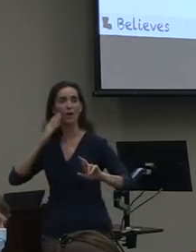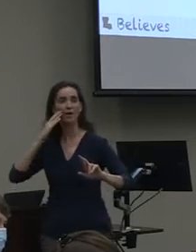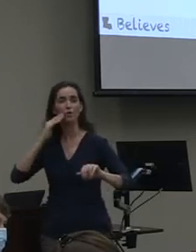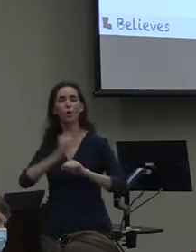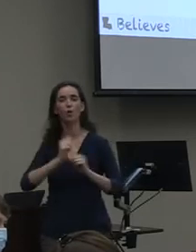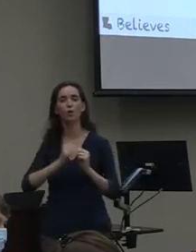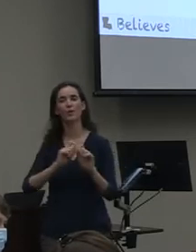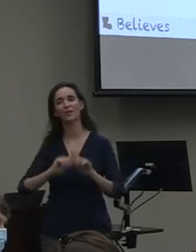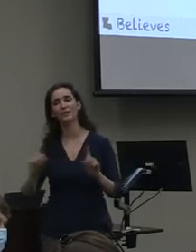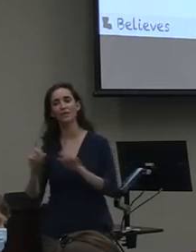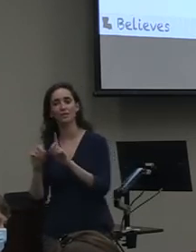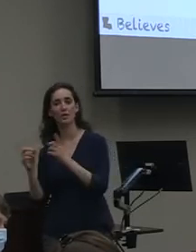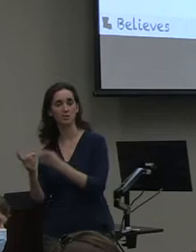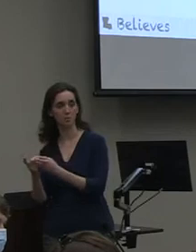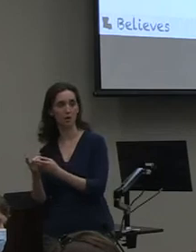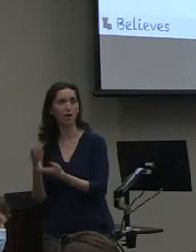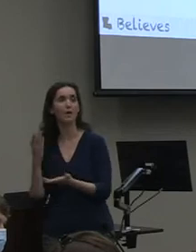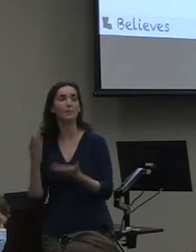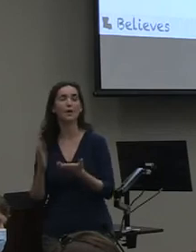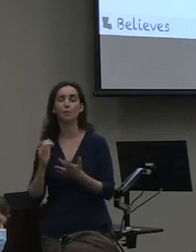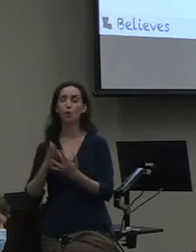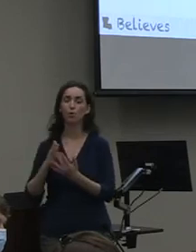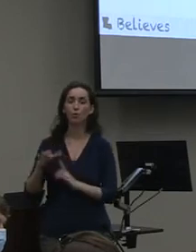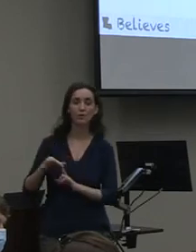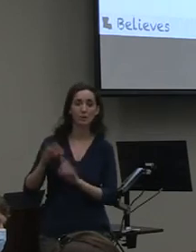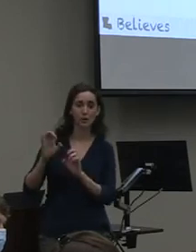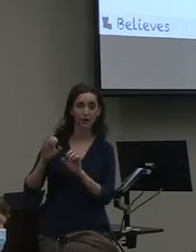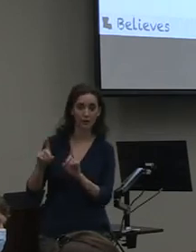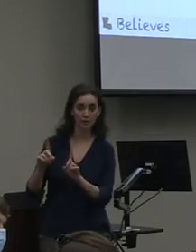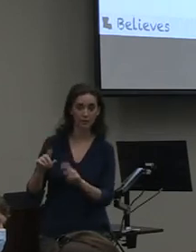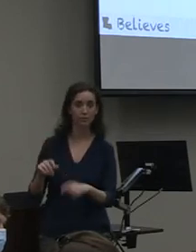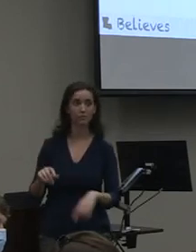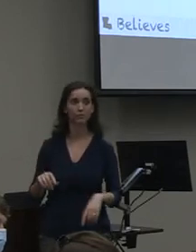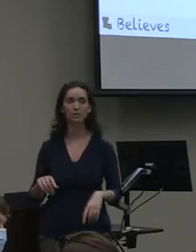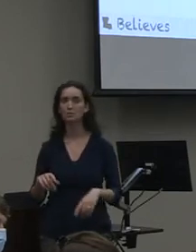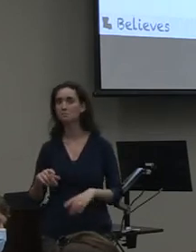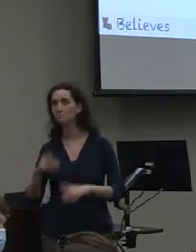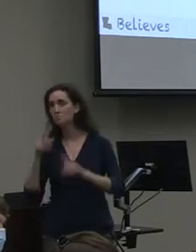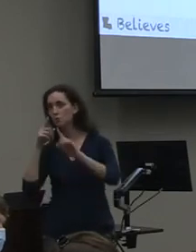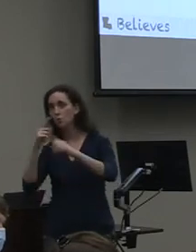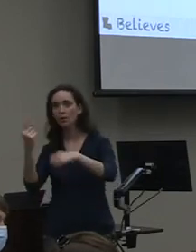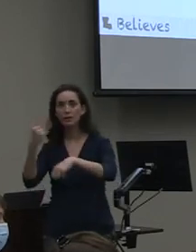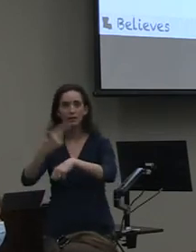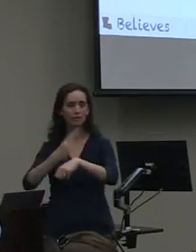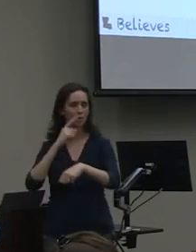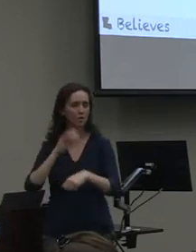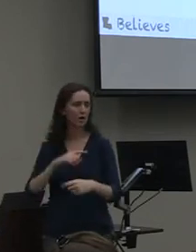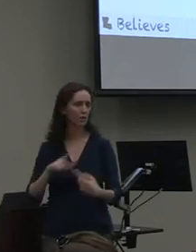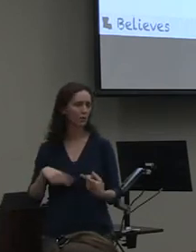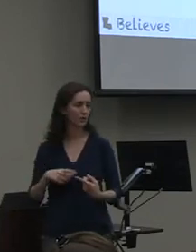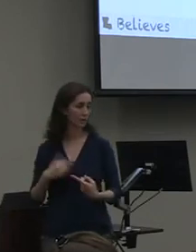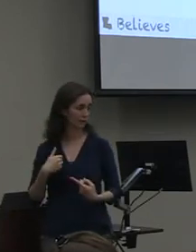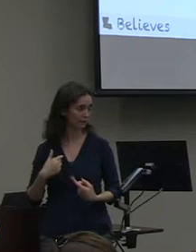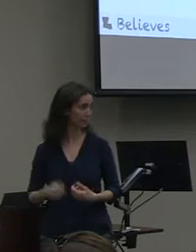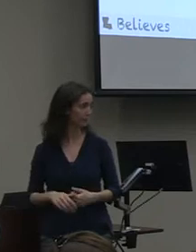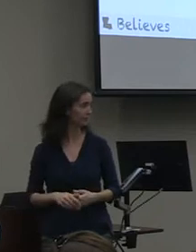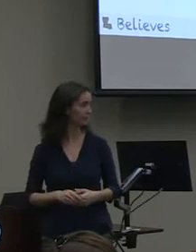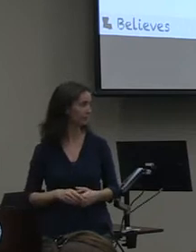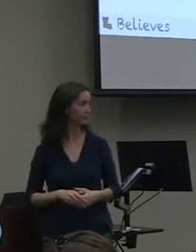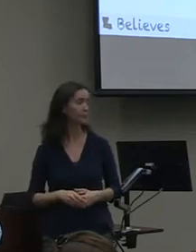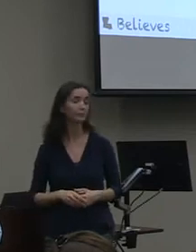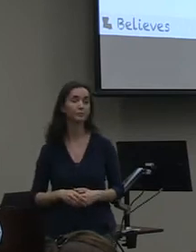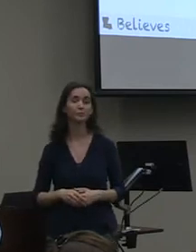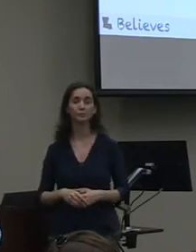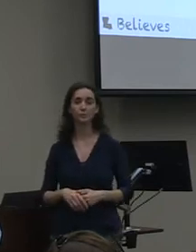different department and probably has to go through special ed. Is there a targeted date on that reporting outcome? So